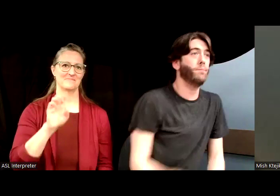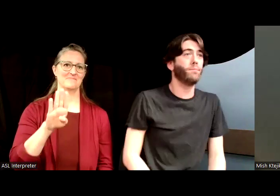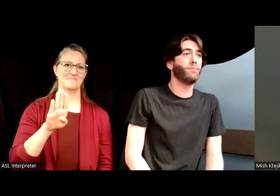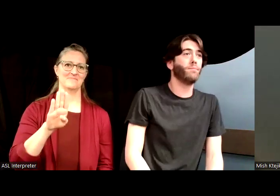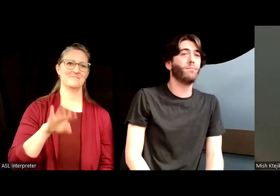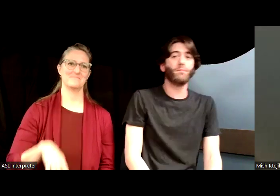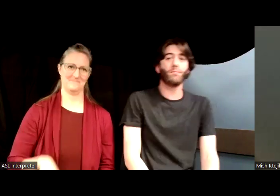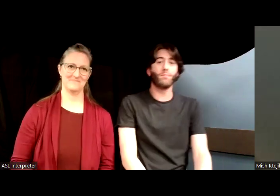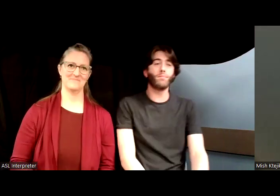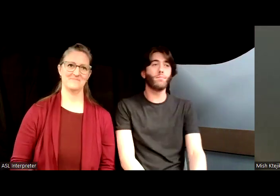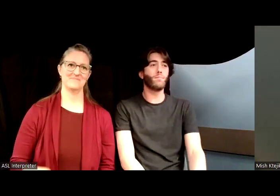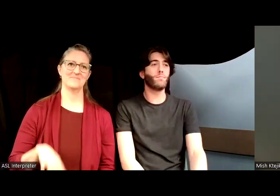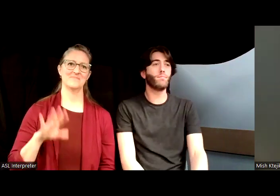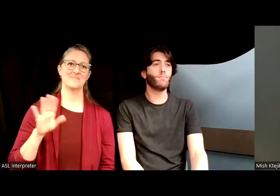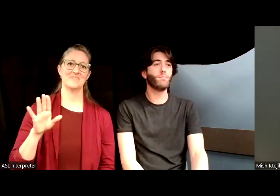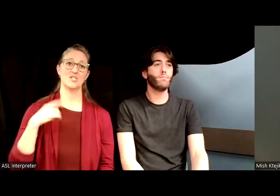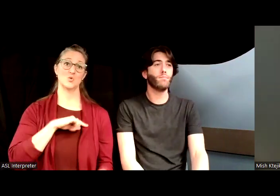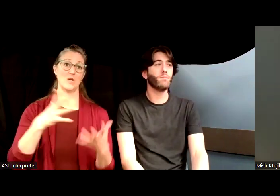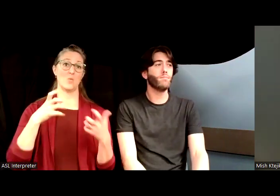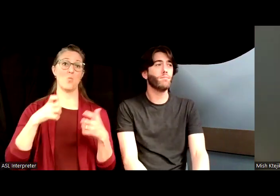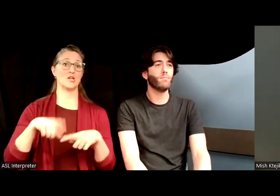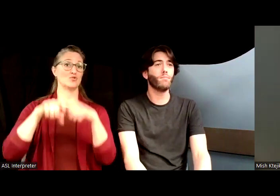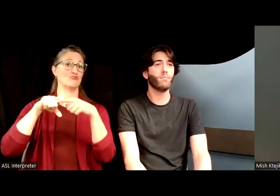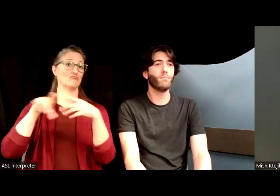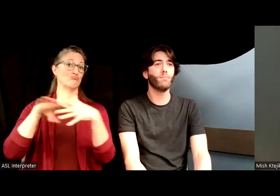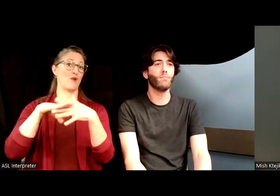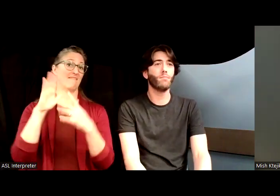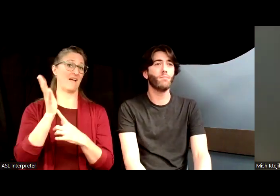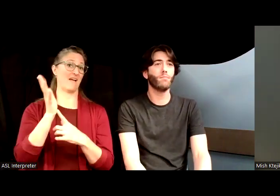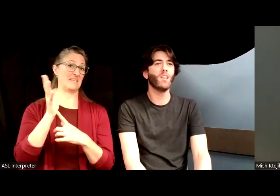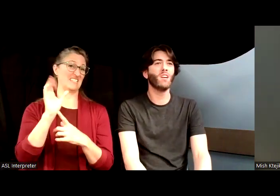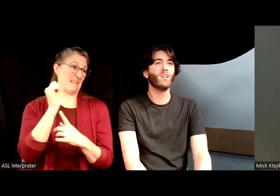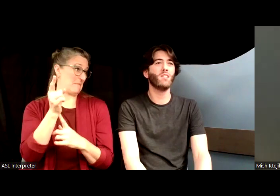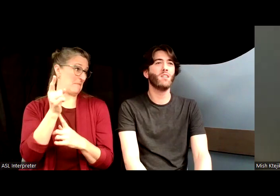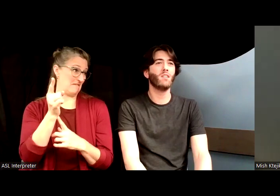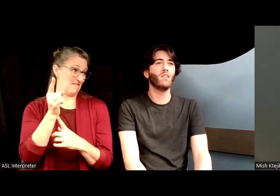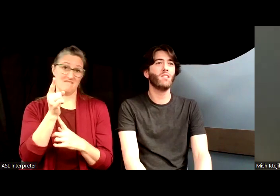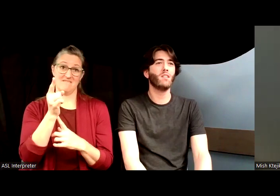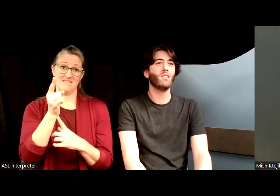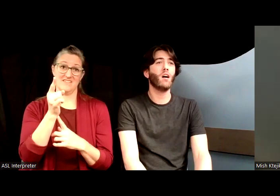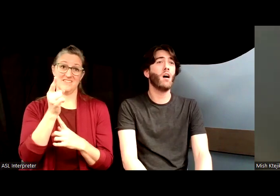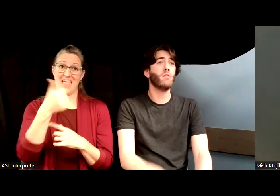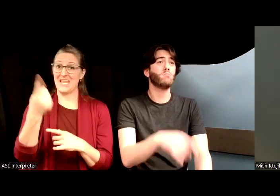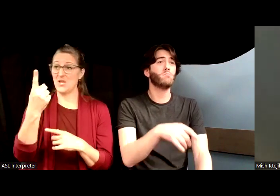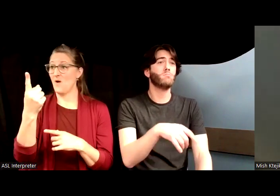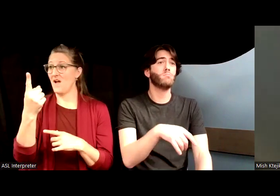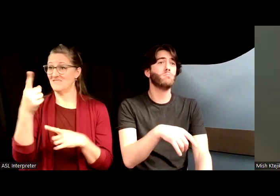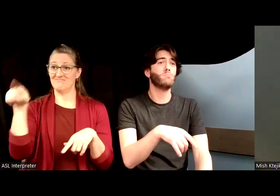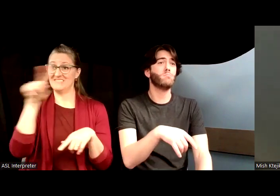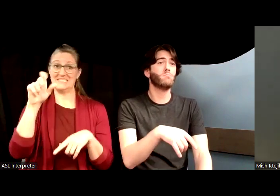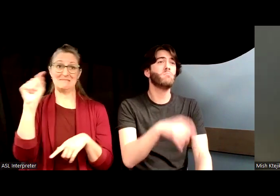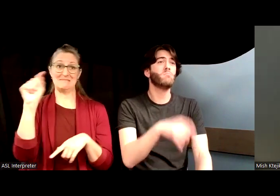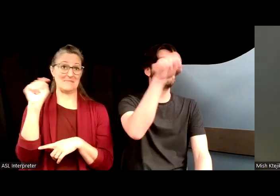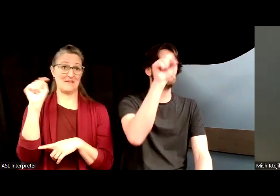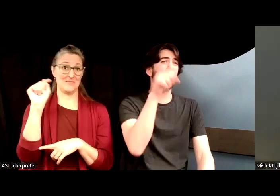Do we want to take a 5-minute break or 10-minute break? So anybody else needs to do a bio break